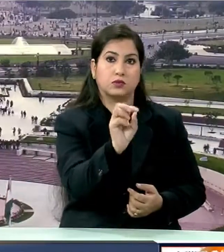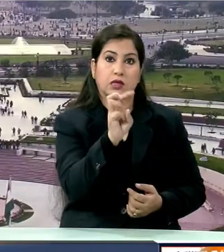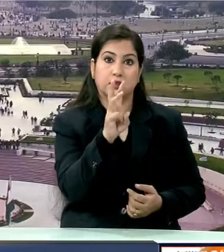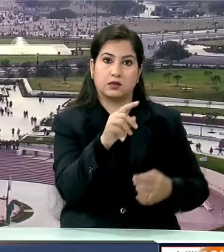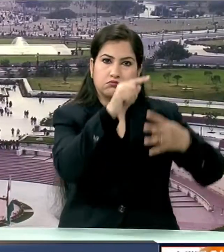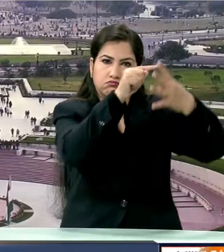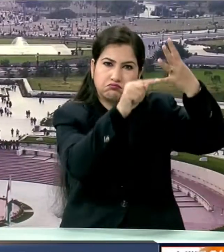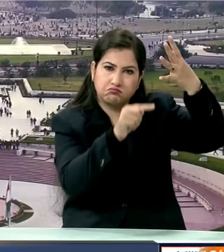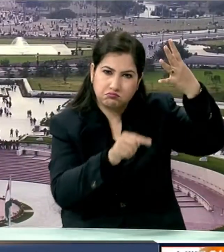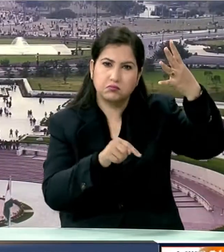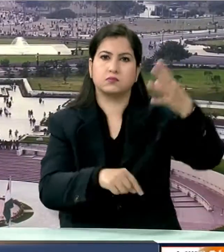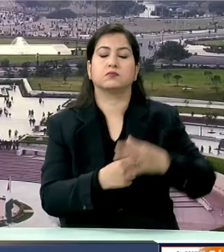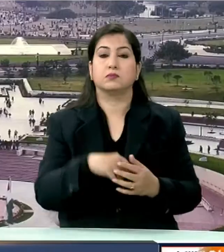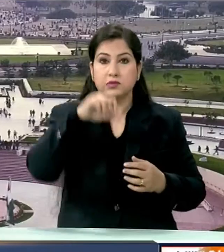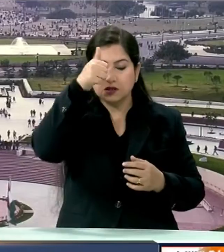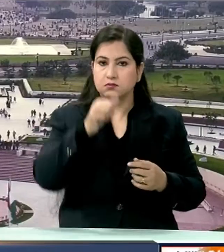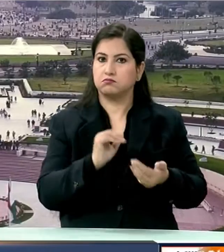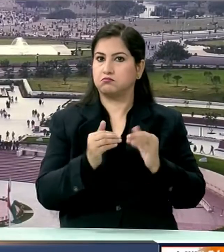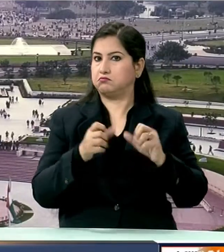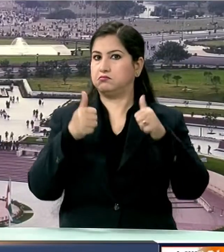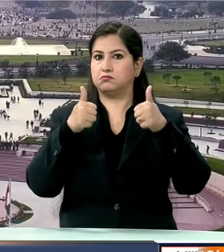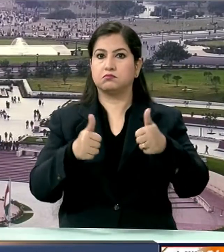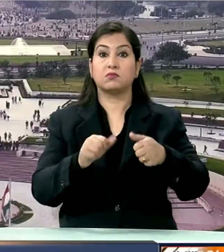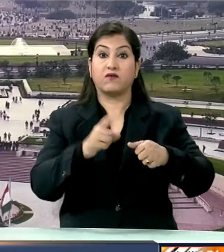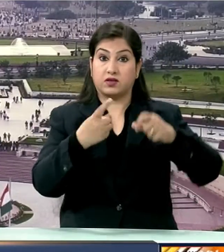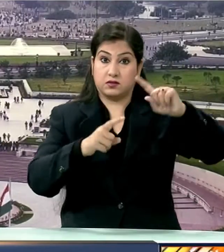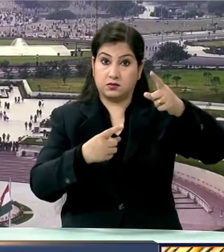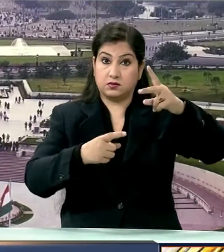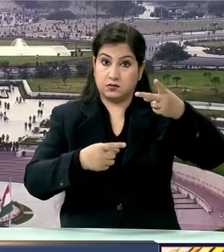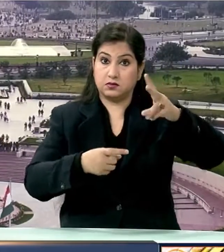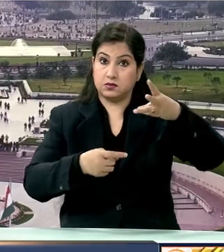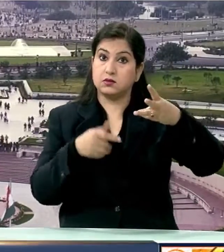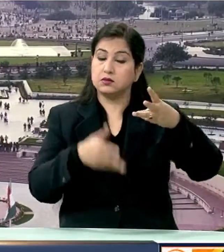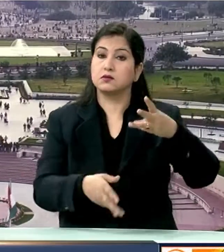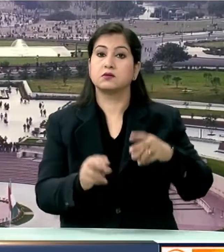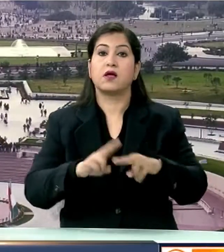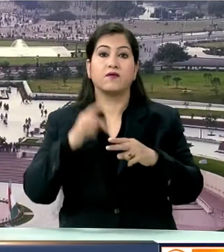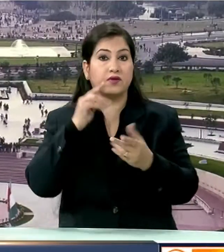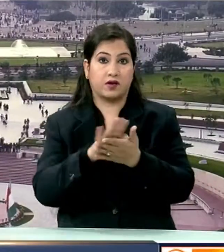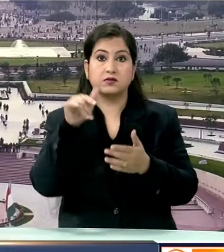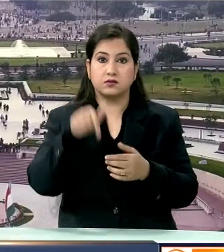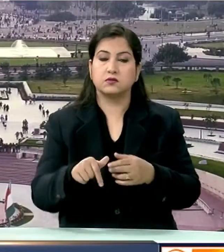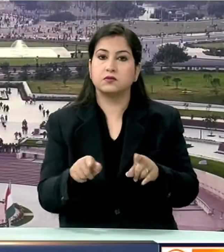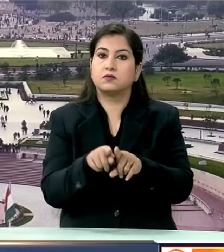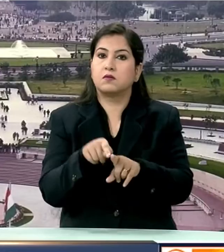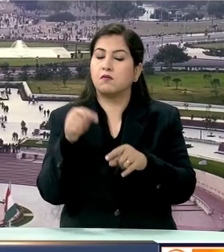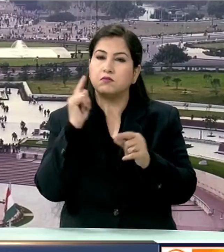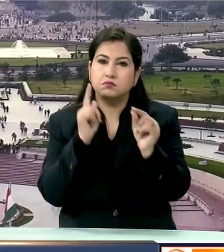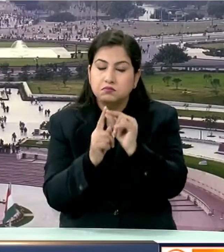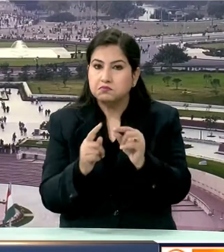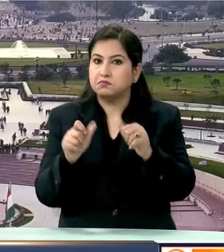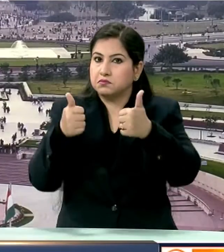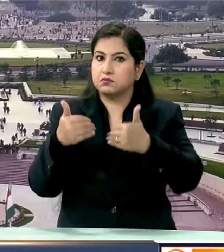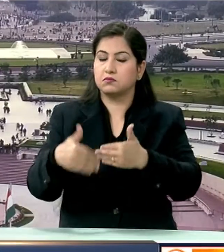recently released charts. India's excellent form in the first 3 rounds of the 2nd edition of FIH Hockey Pro League has seen